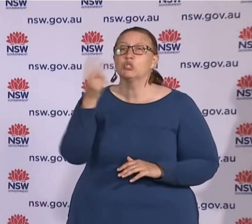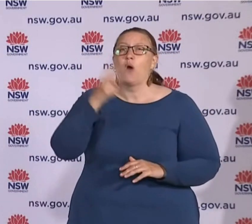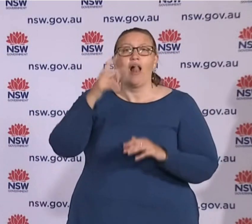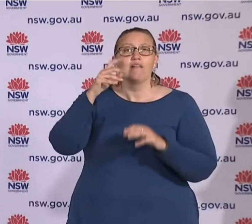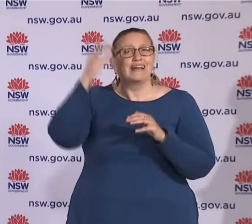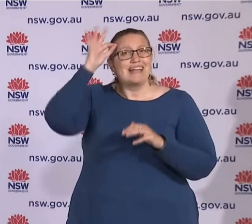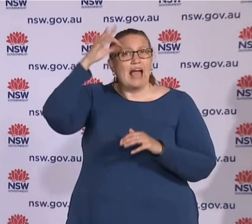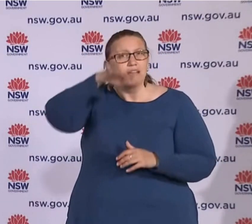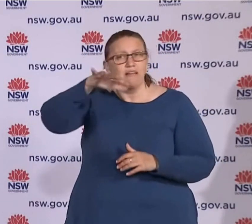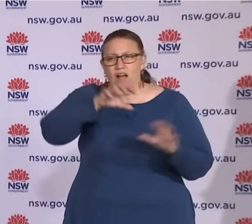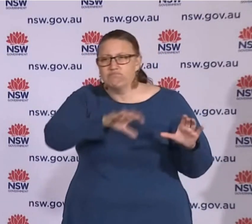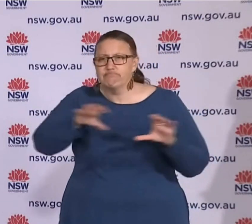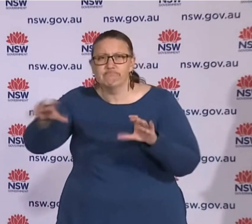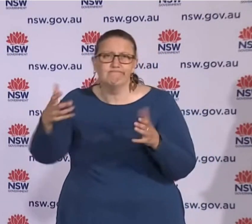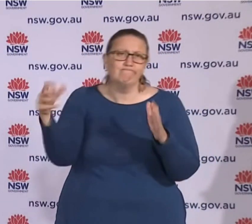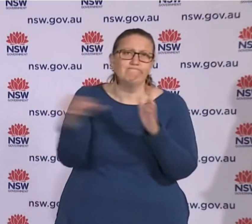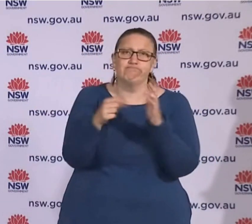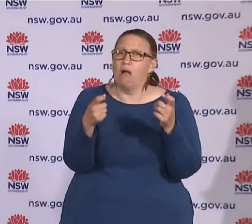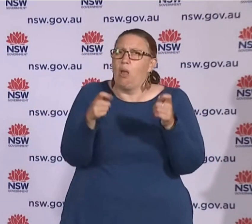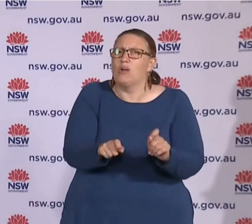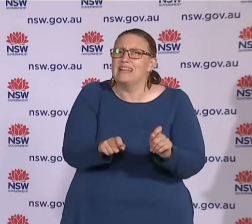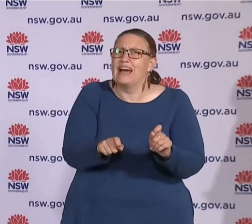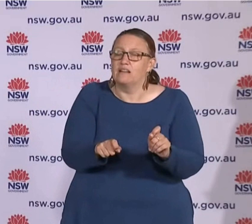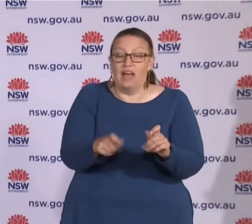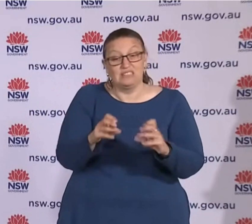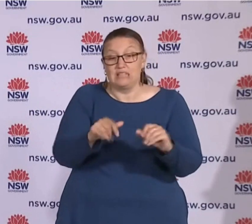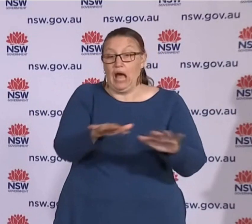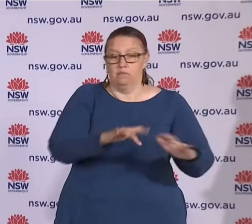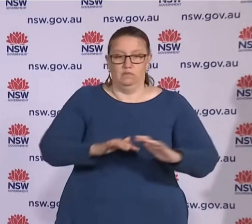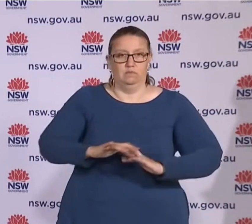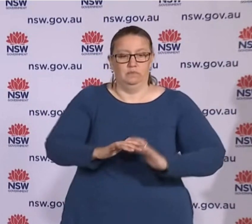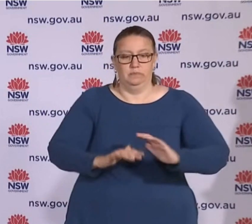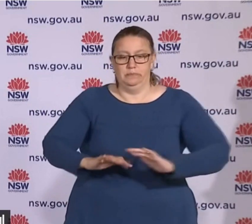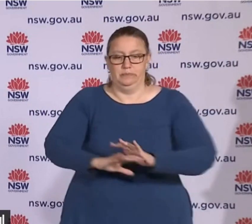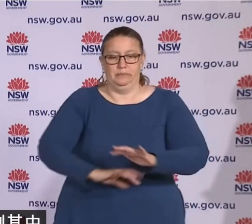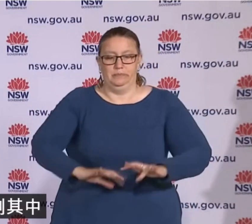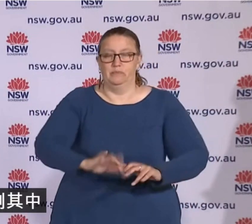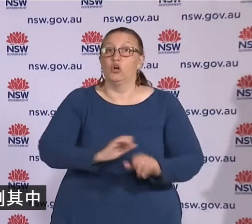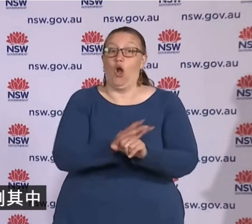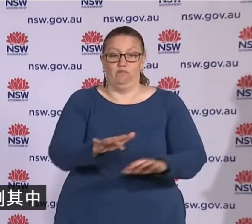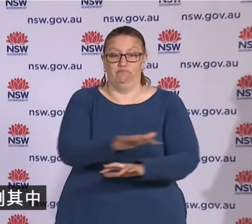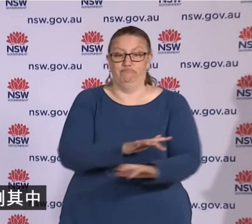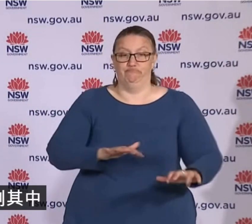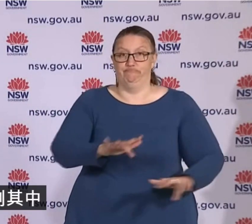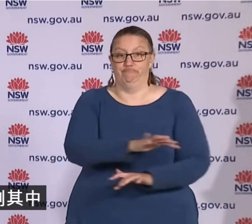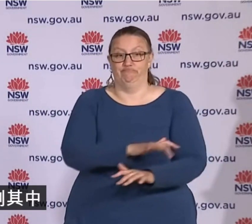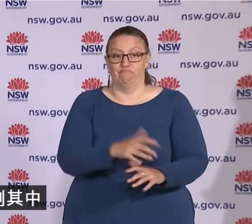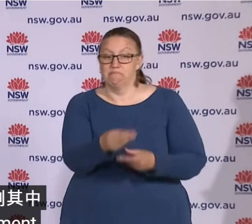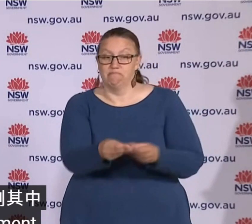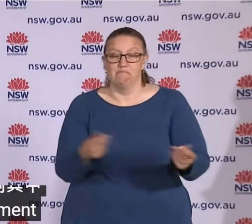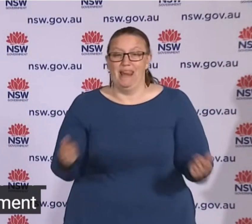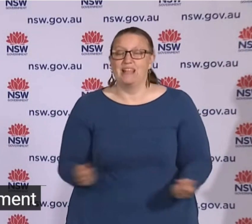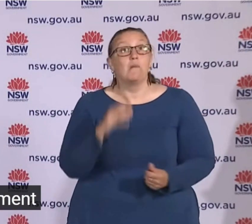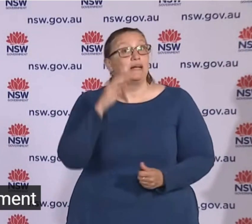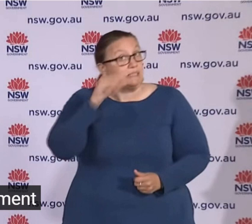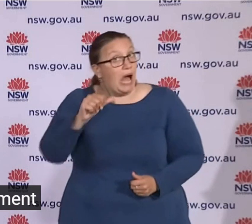government areas that still the disease is continuing to bubble along at high levels. But we are seeing a turn in some of those local